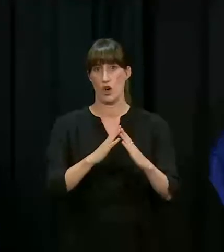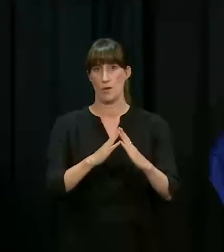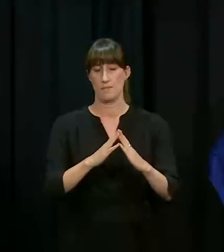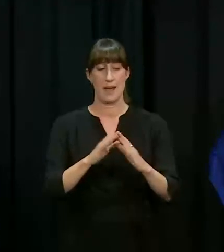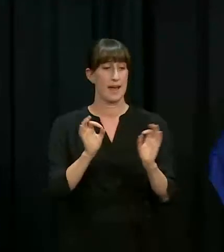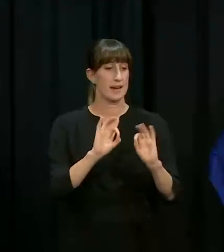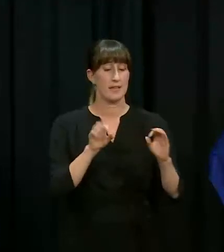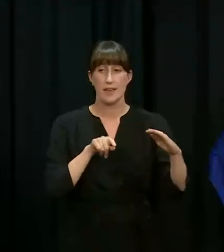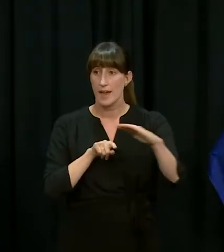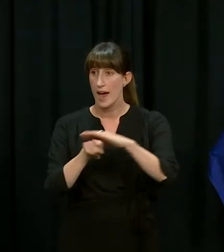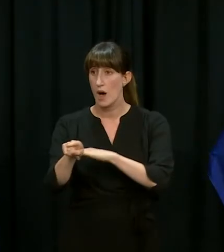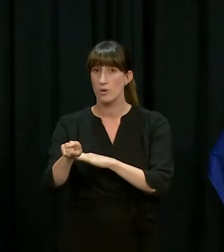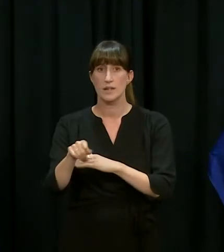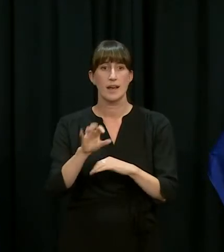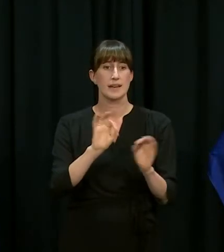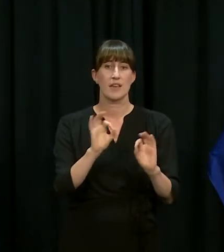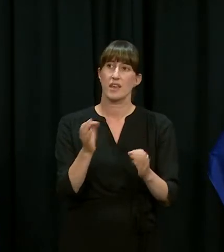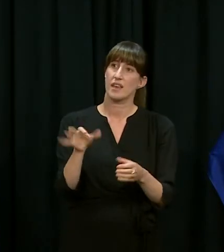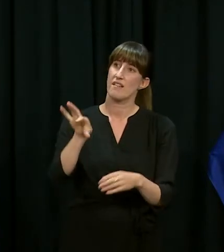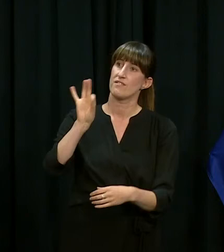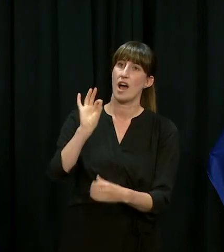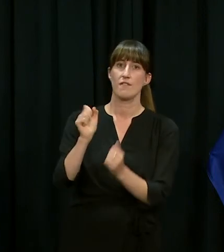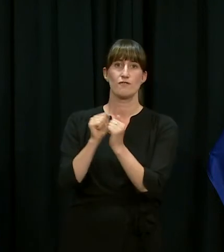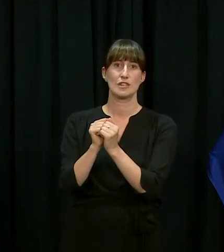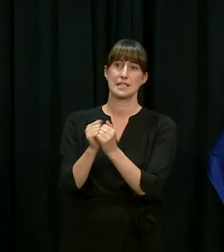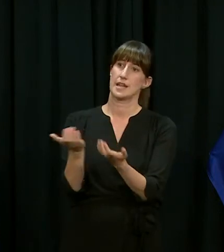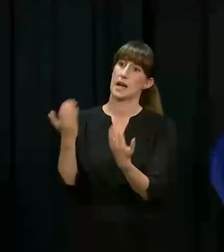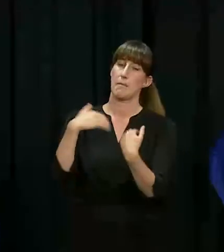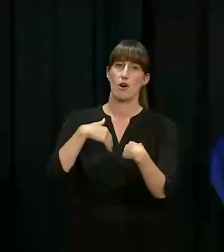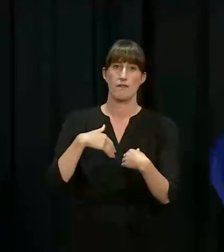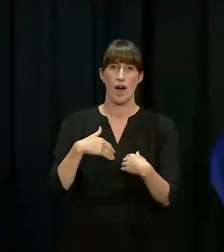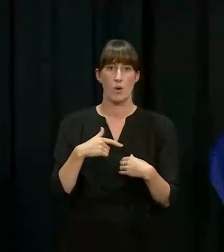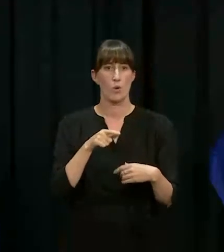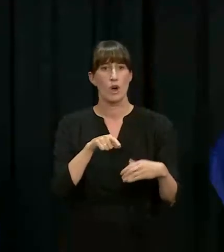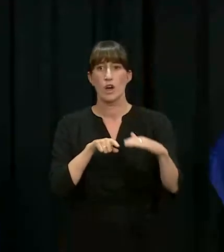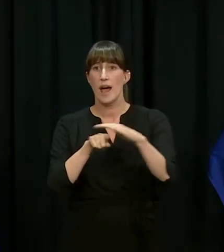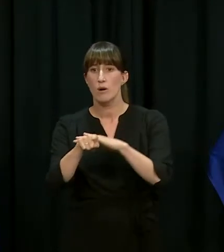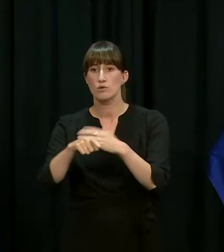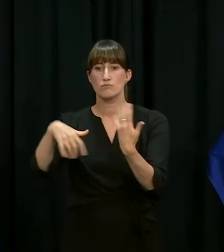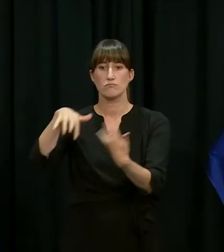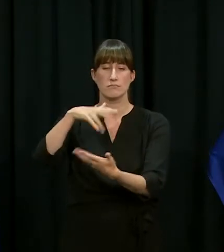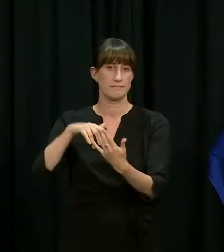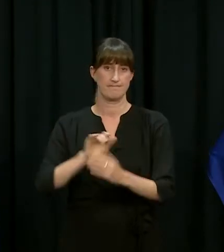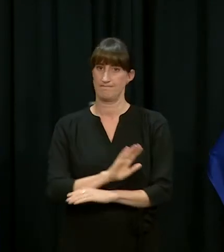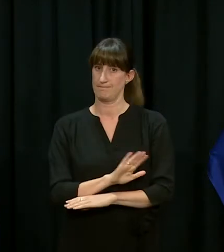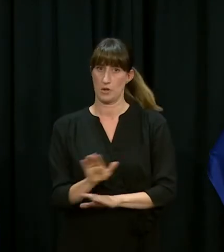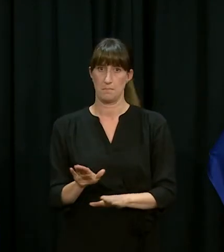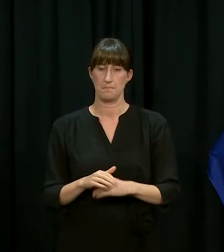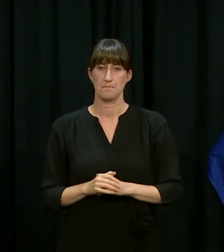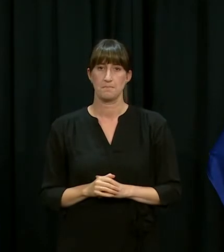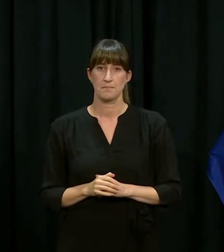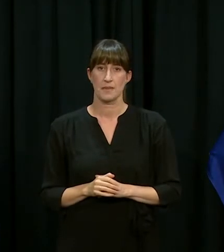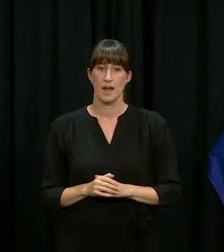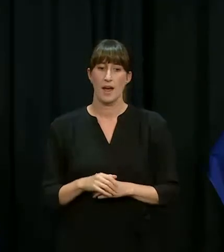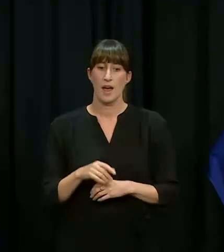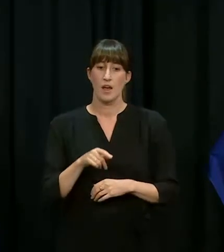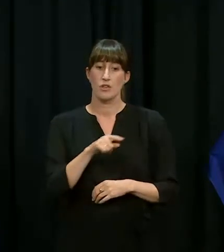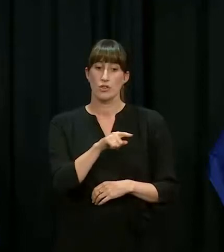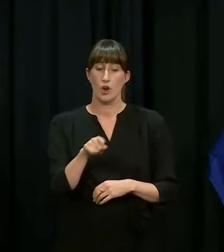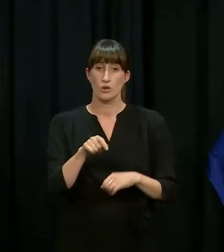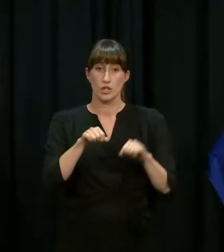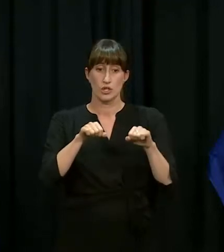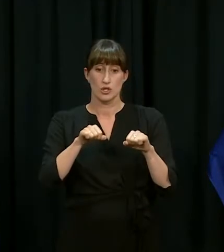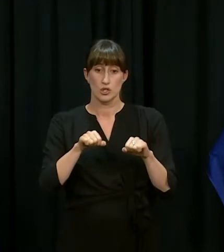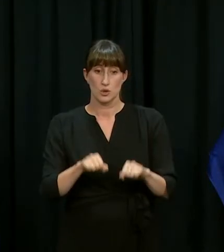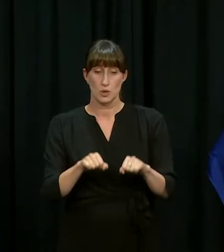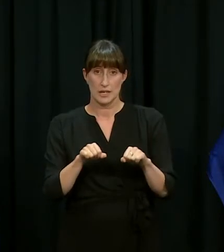inviting visitors around. Any close contacts of our existing cases, including the other students in the class who were